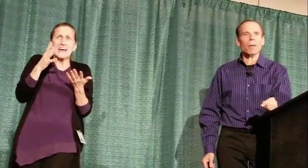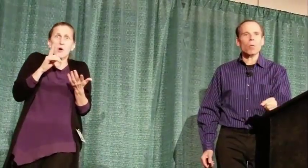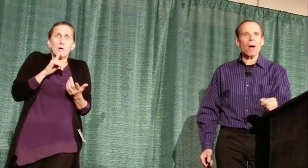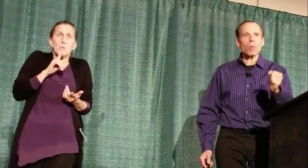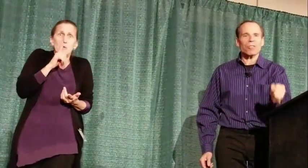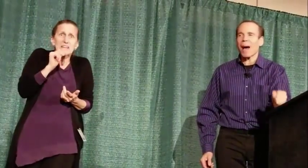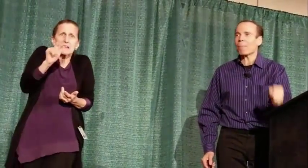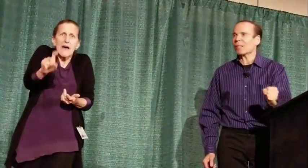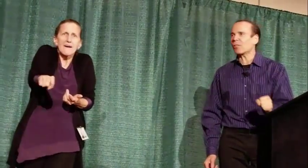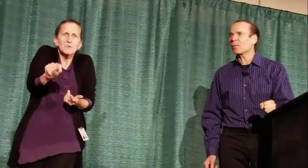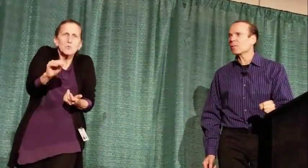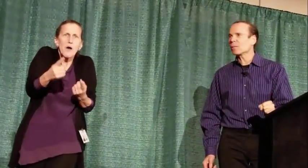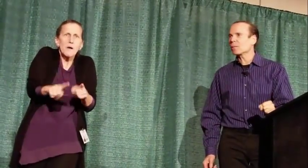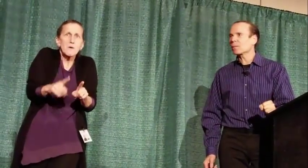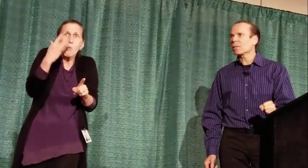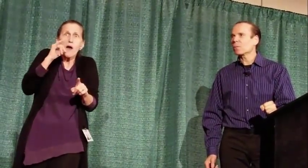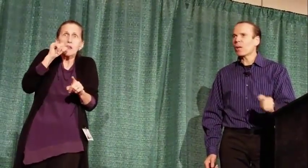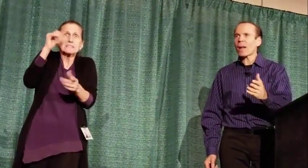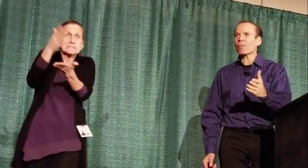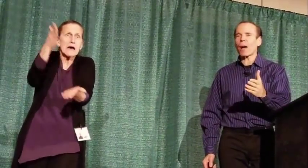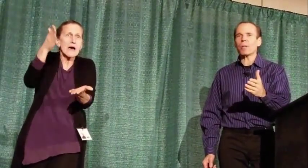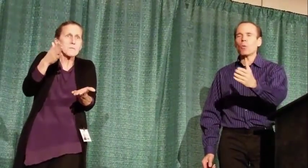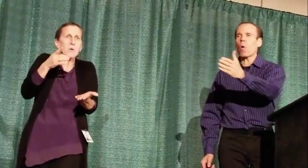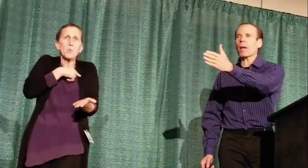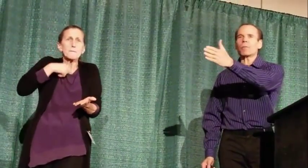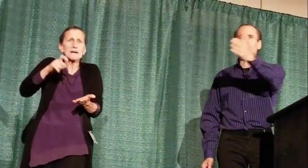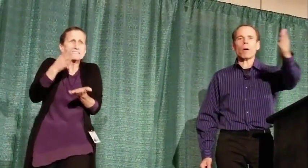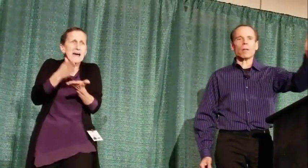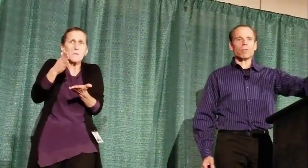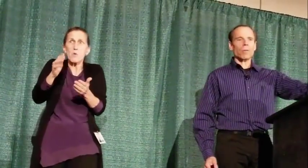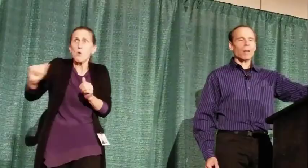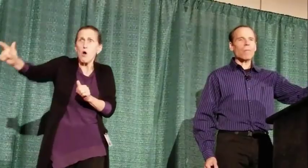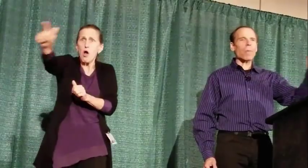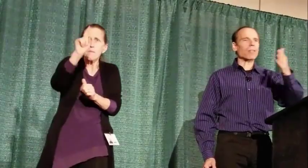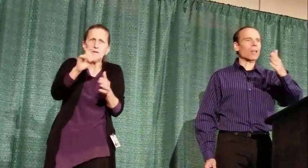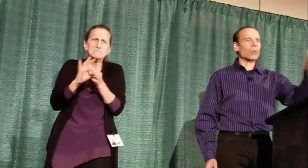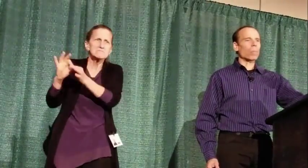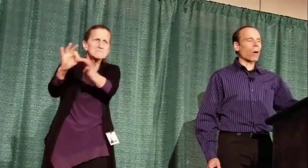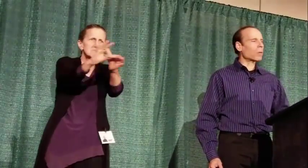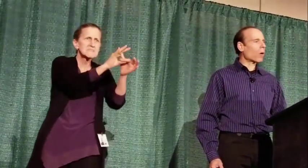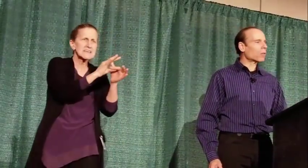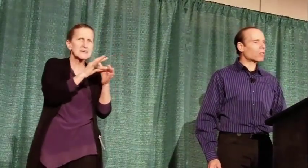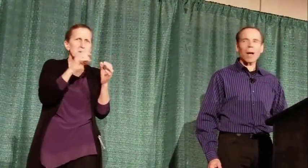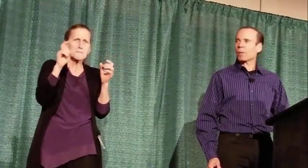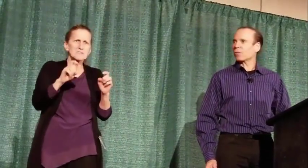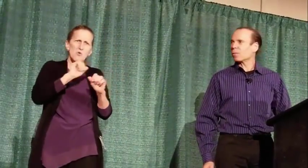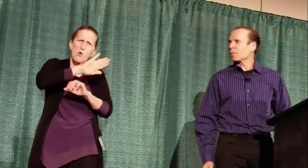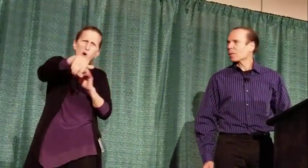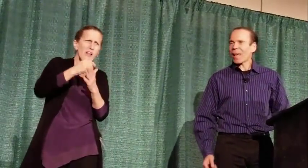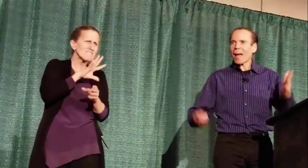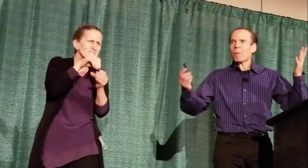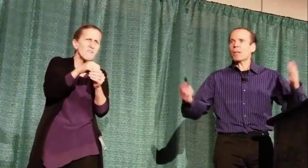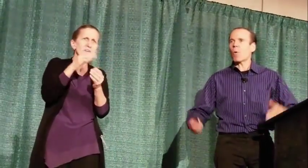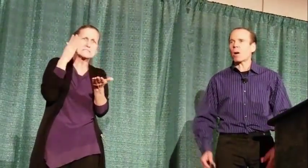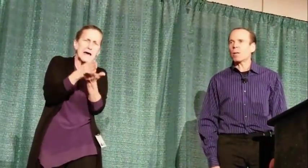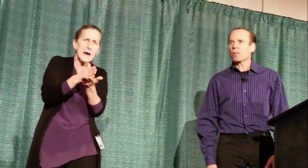happen. Why don't we stop it? We got to stop it, and you all have to be part of this, right? Everybody's got to do their part and be part of this for stopping this.